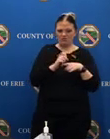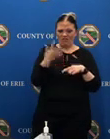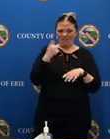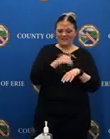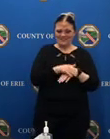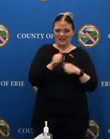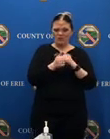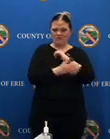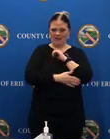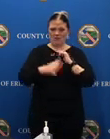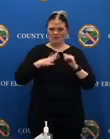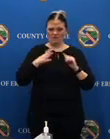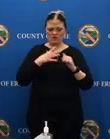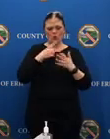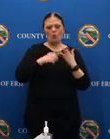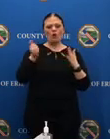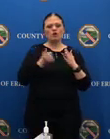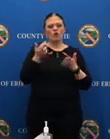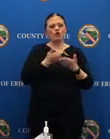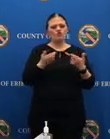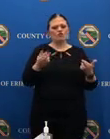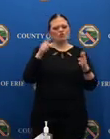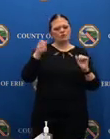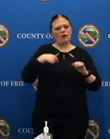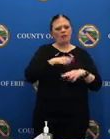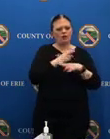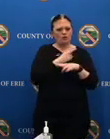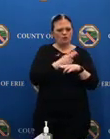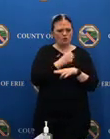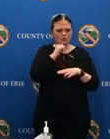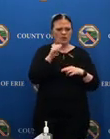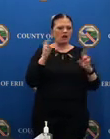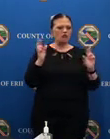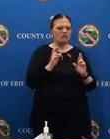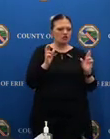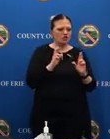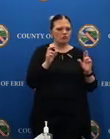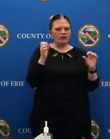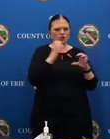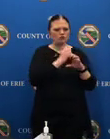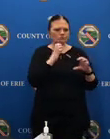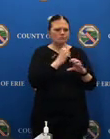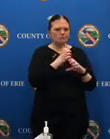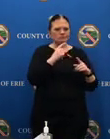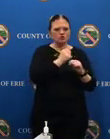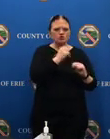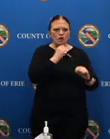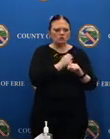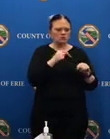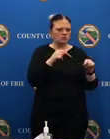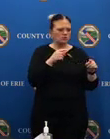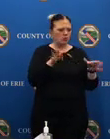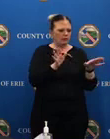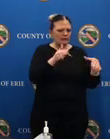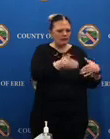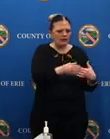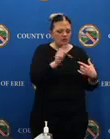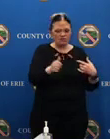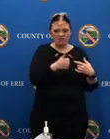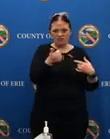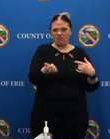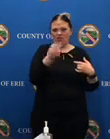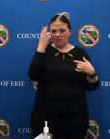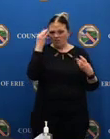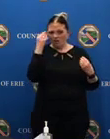was what other resources could we use other than refrigerated containers or trucks. The only other thought was use